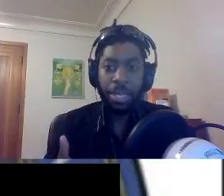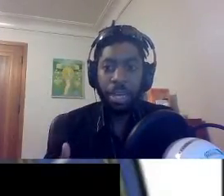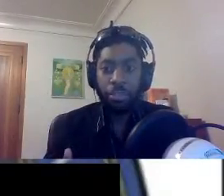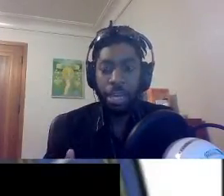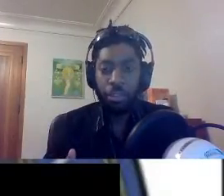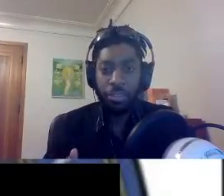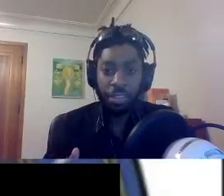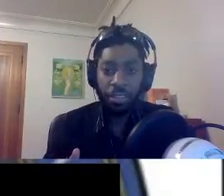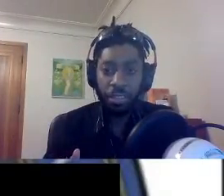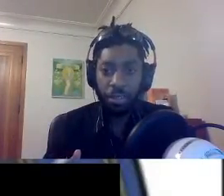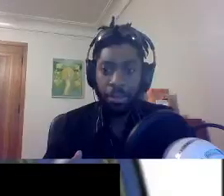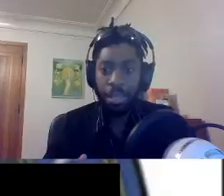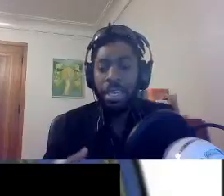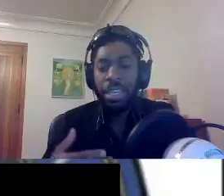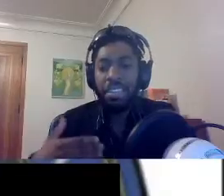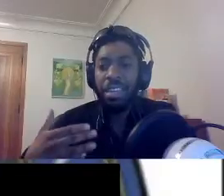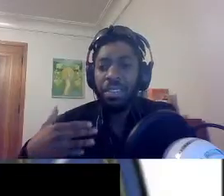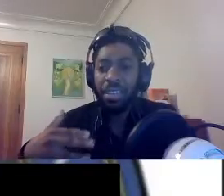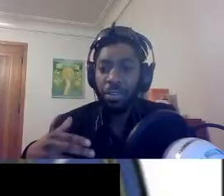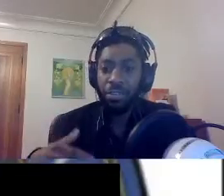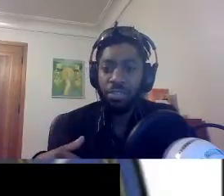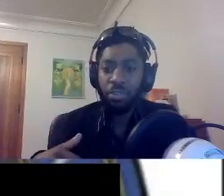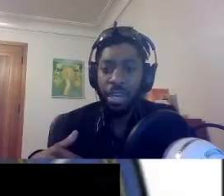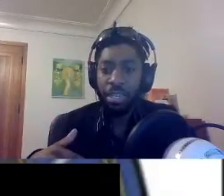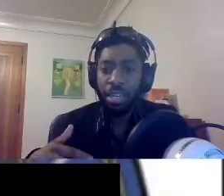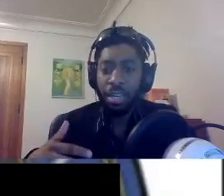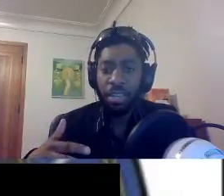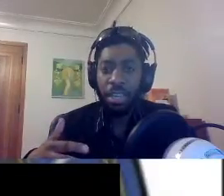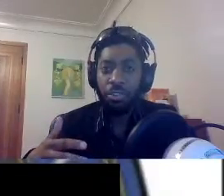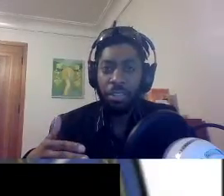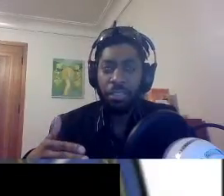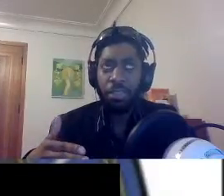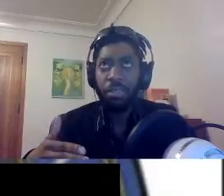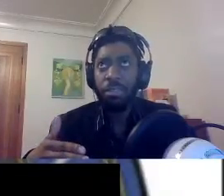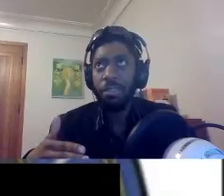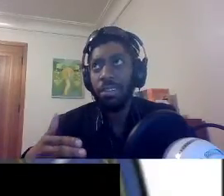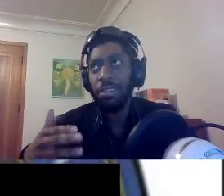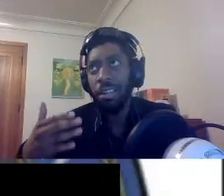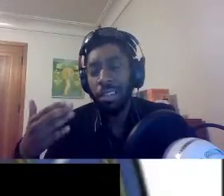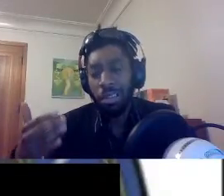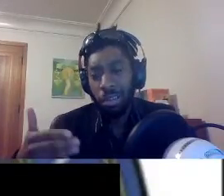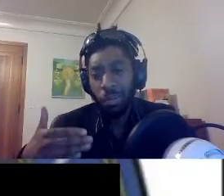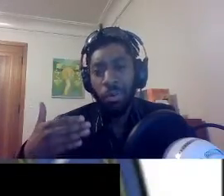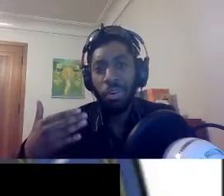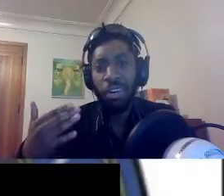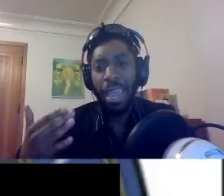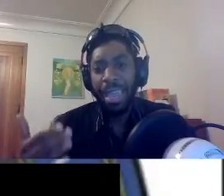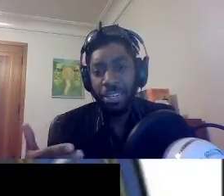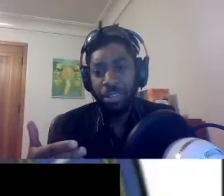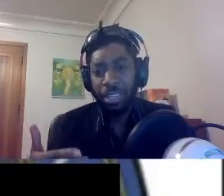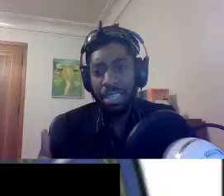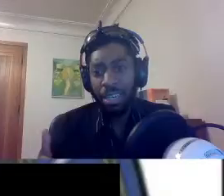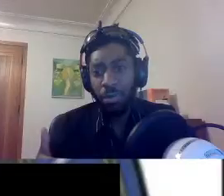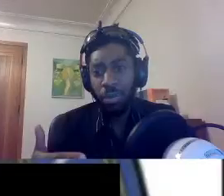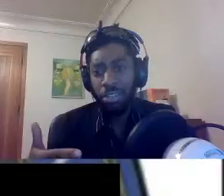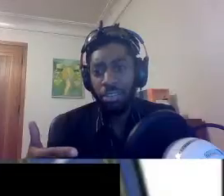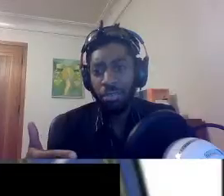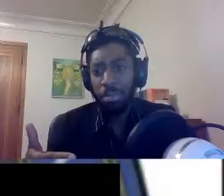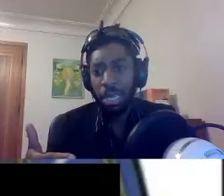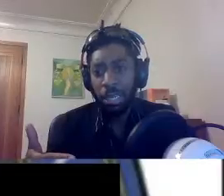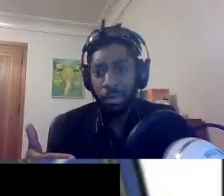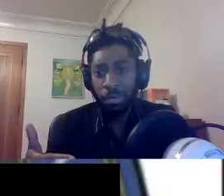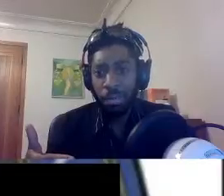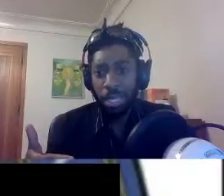he's going to be contact tracing still. It sounds like they're trying to contact trace a little more accurately now,